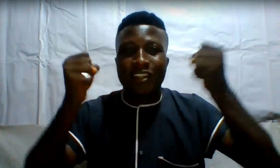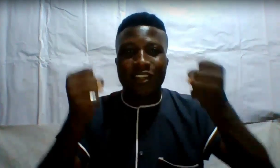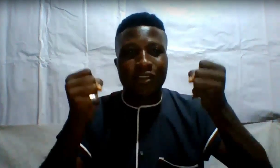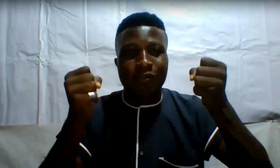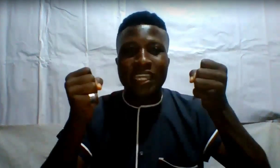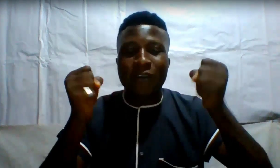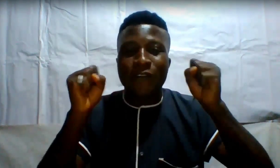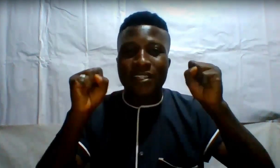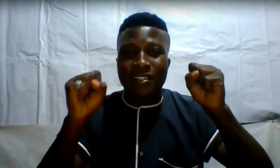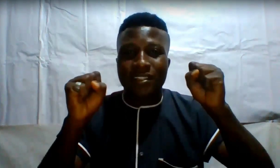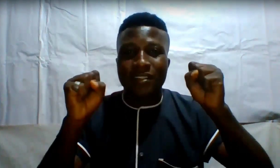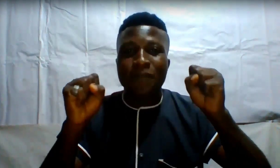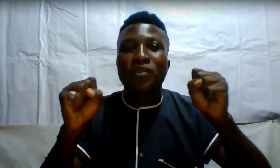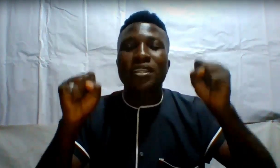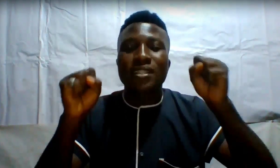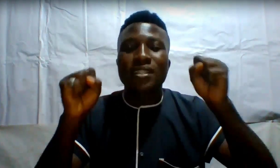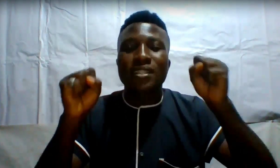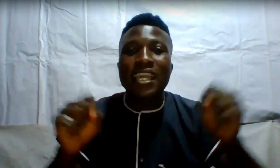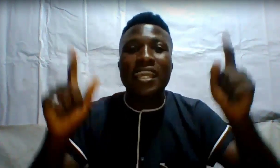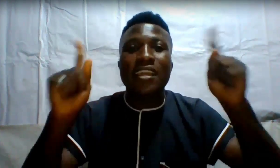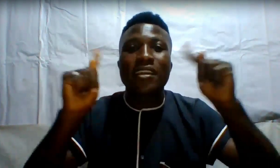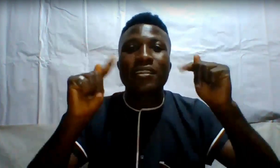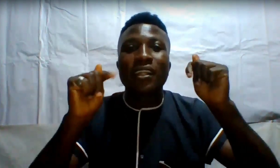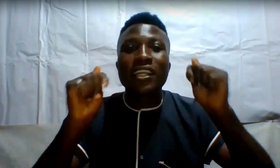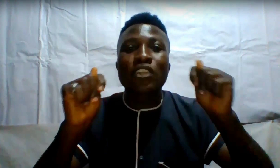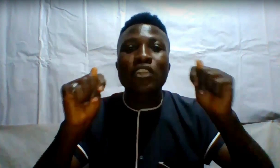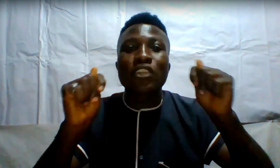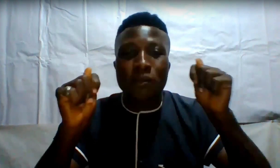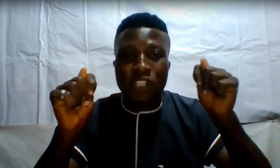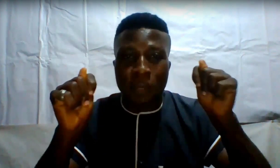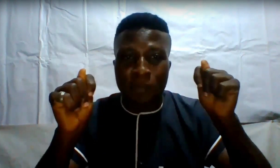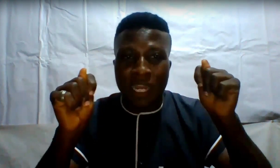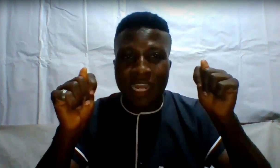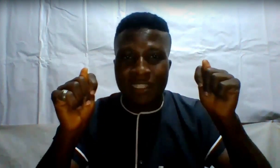up, guys, not this one. Thumbs up. U,